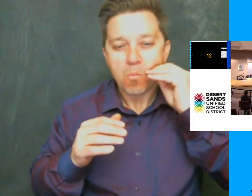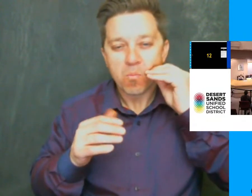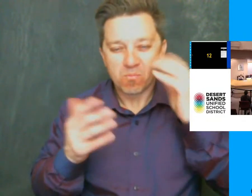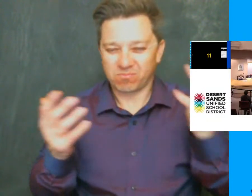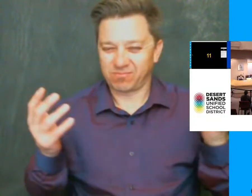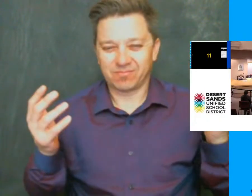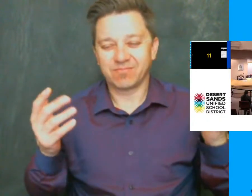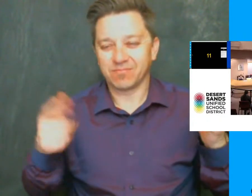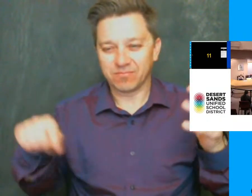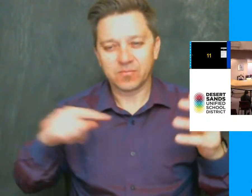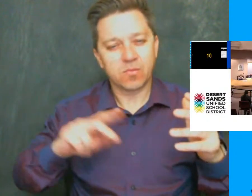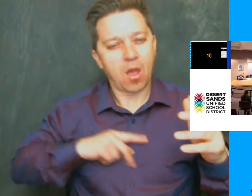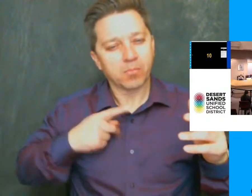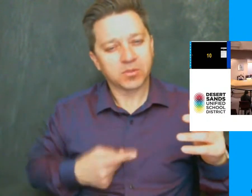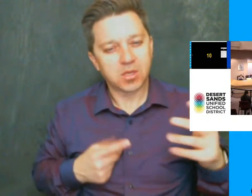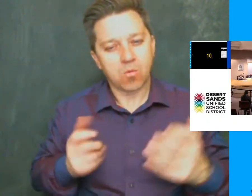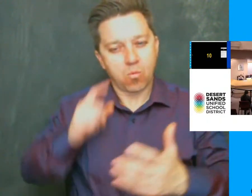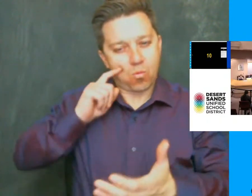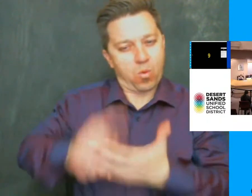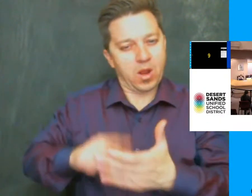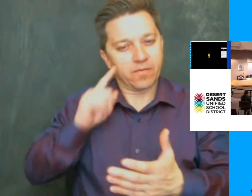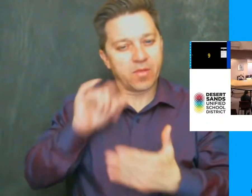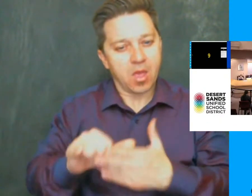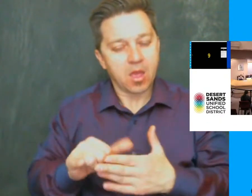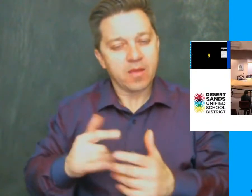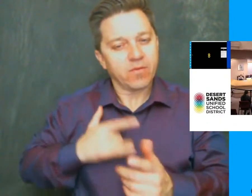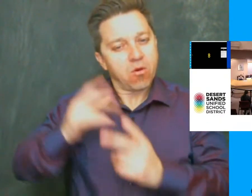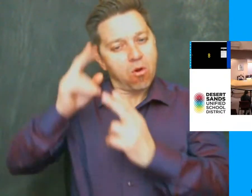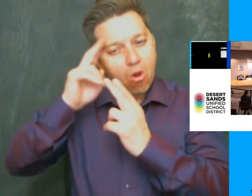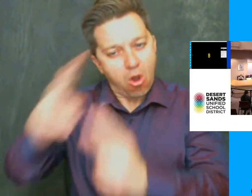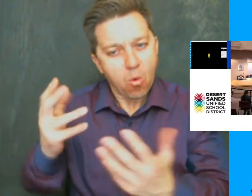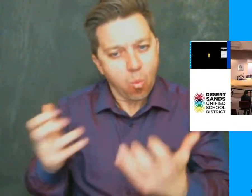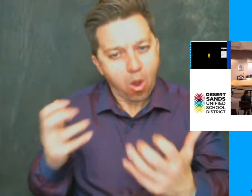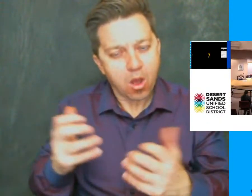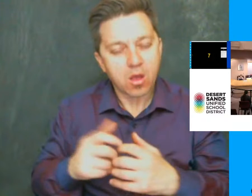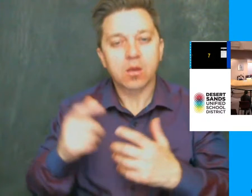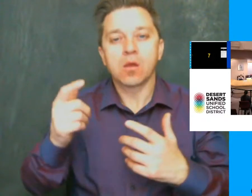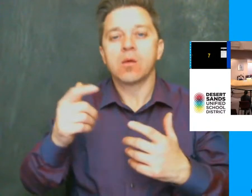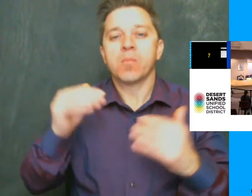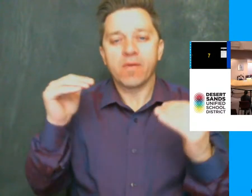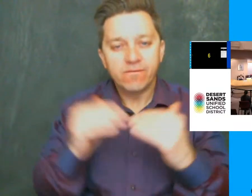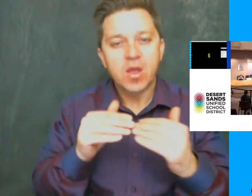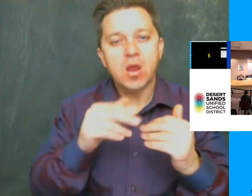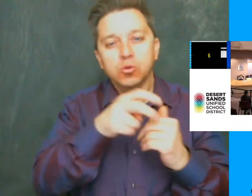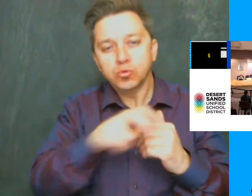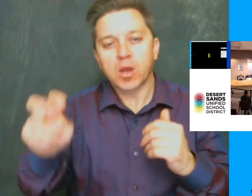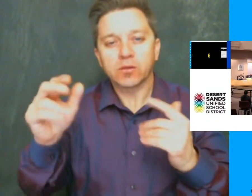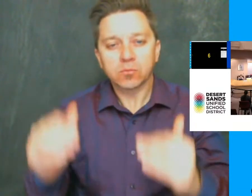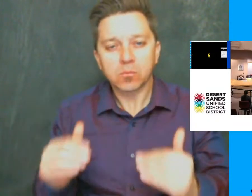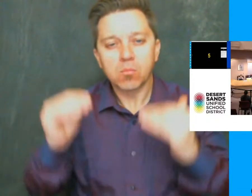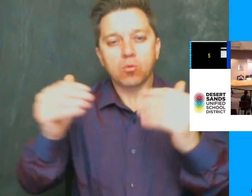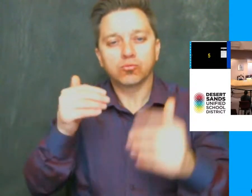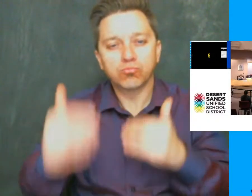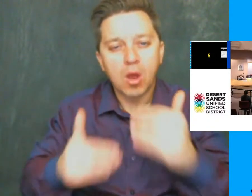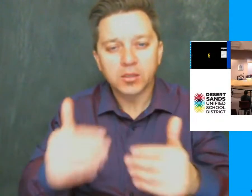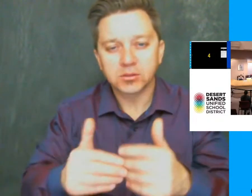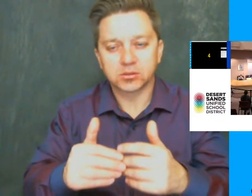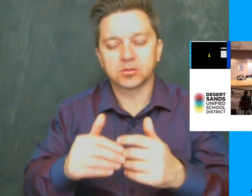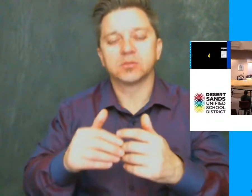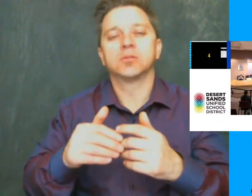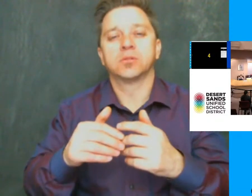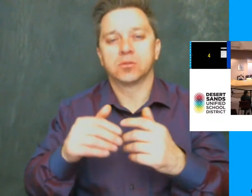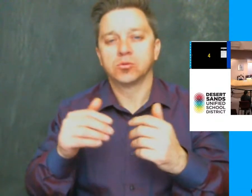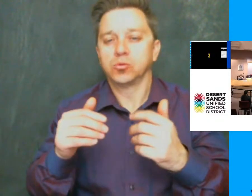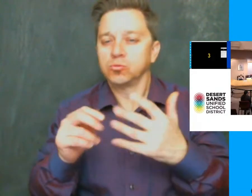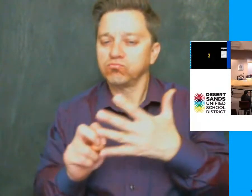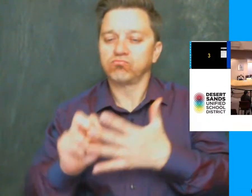that. They want to be recognized for and honored for that, and they want a fair transfer and promotion process to be able to move up through the district. You don't get